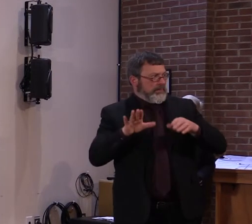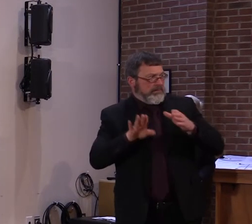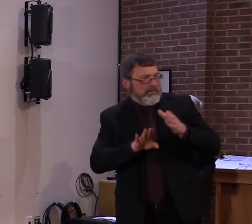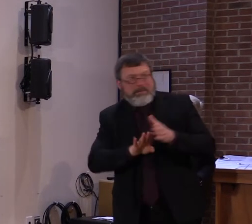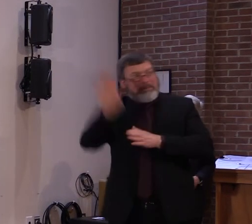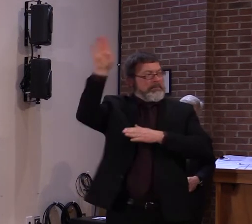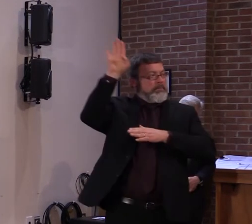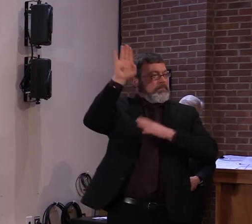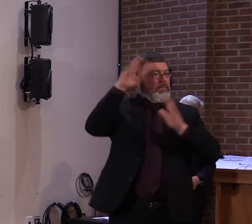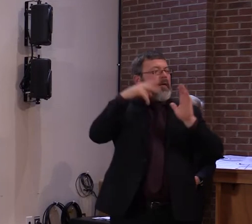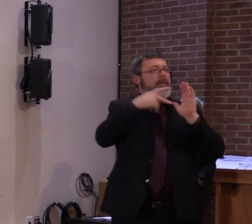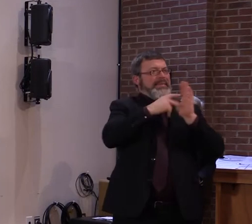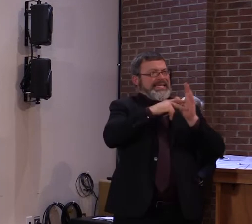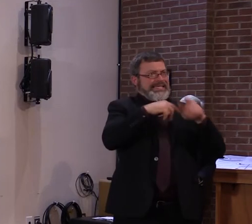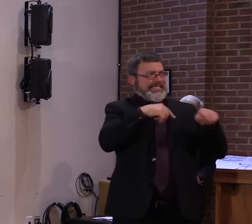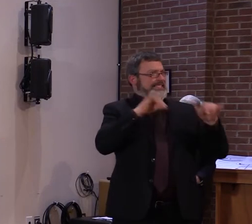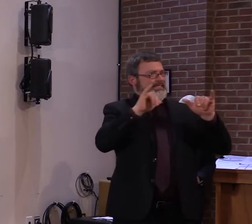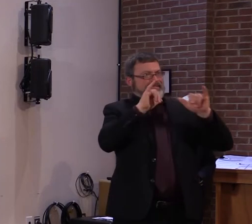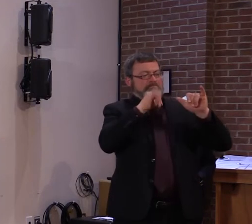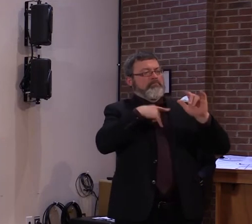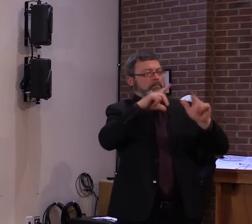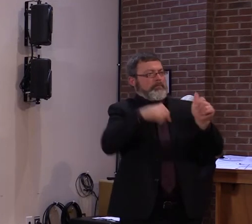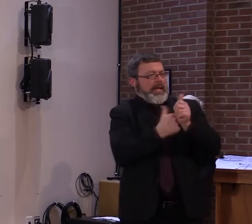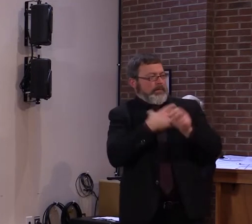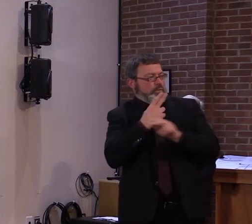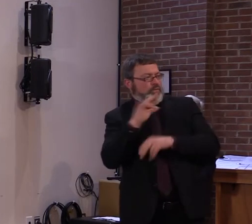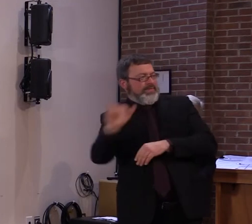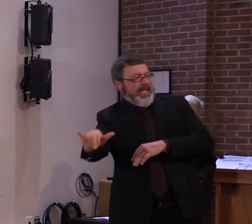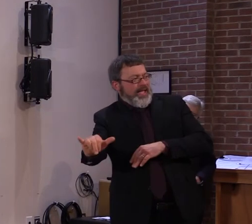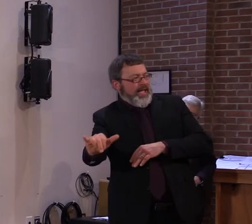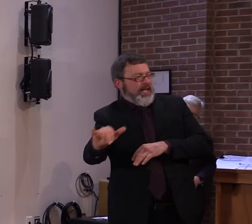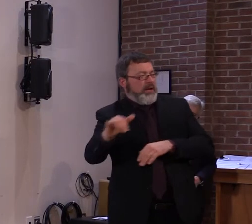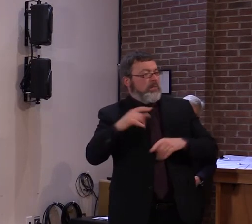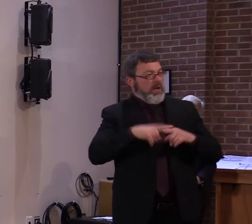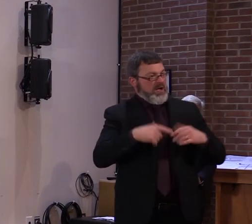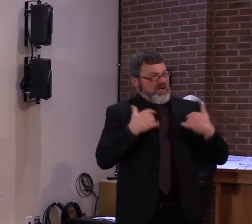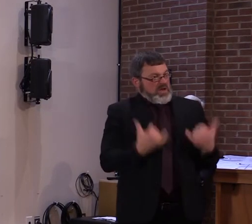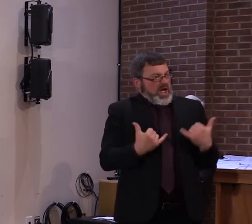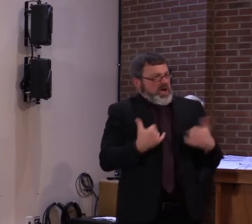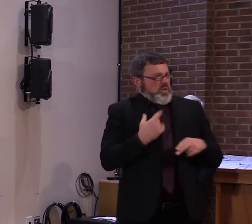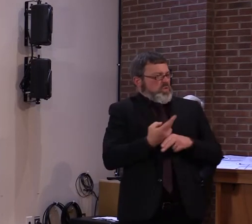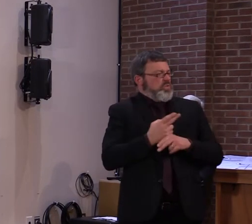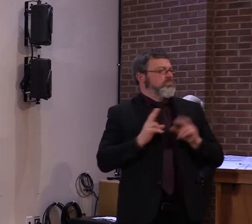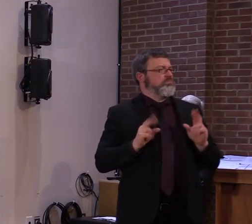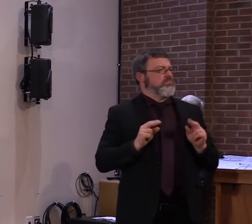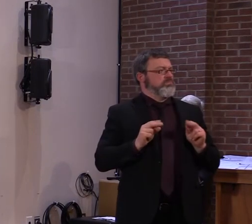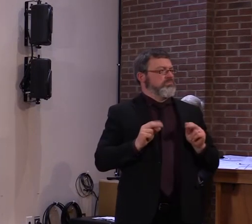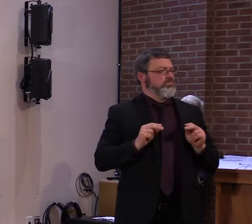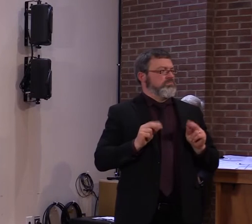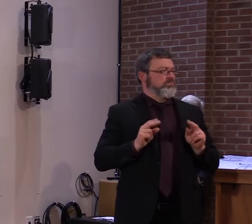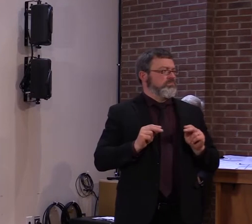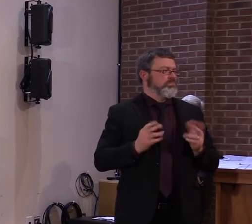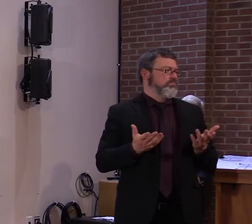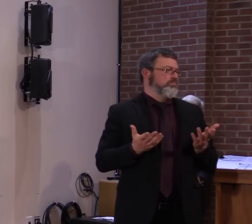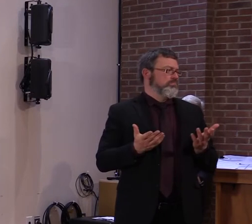on its use in Vermont at this time because we have really no awareness of it being here in Vermont. Okay, thank you. Joe,